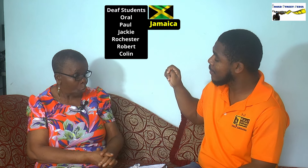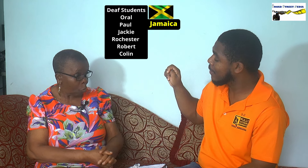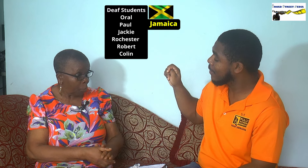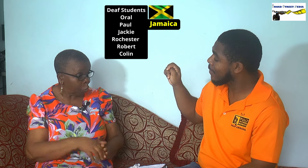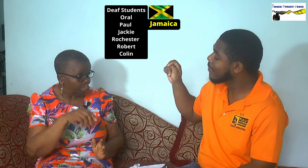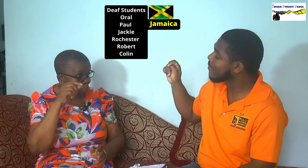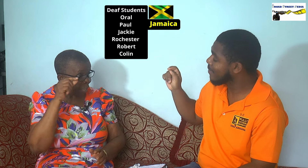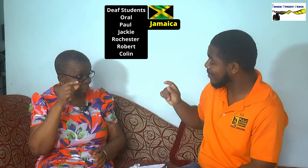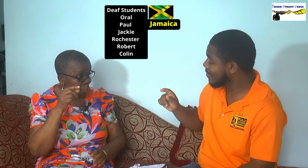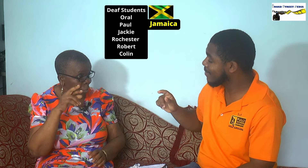Robert Gray.